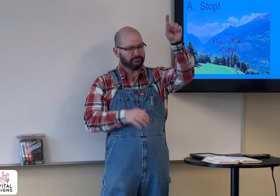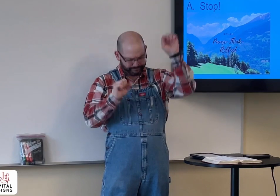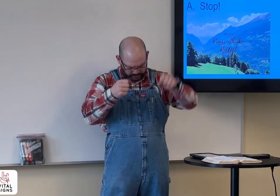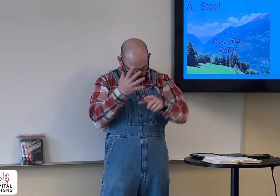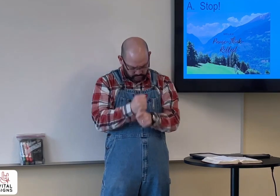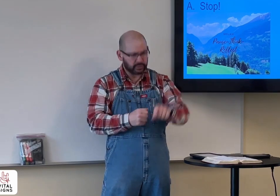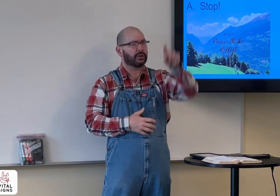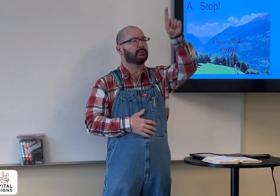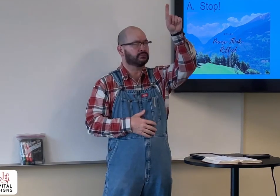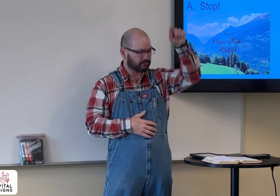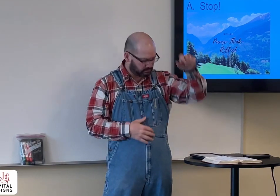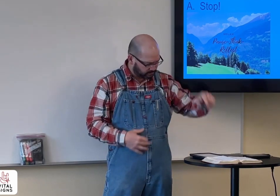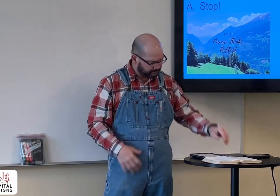We need to learn how to trust Him.